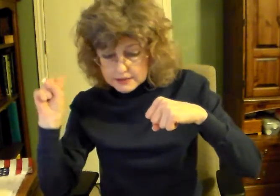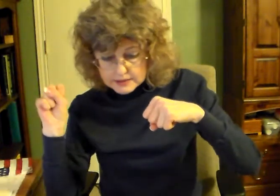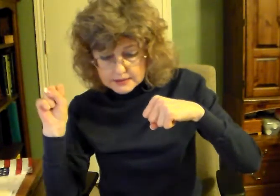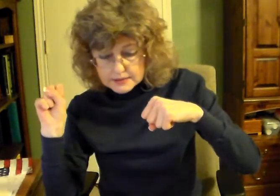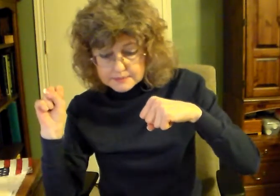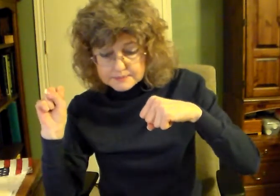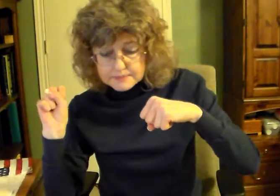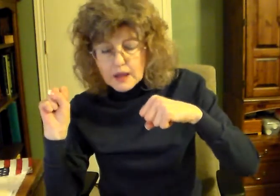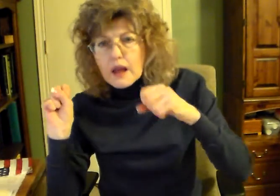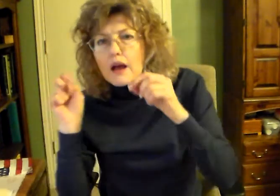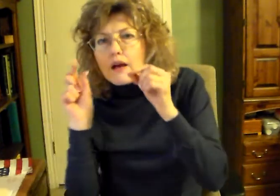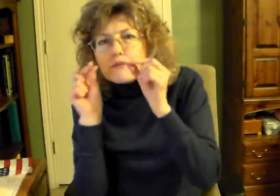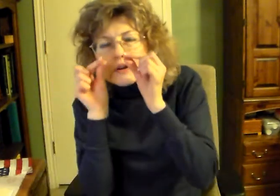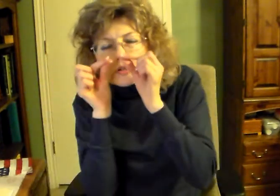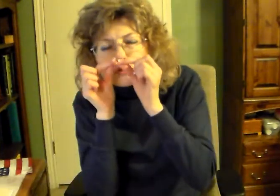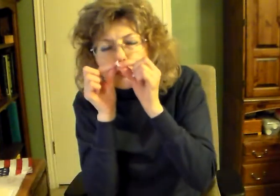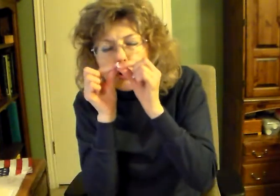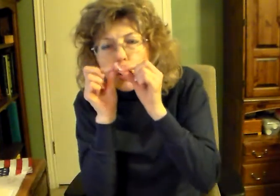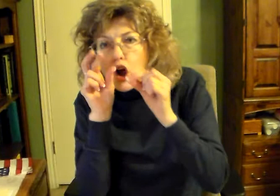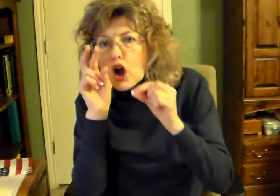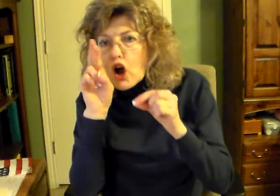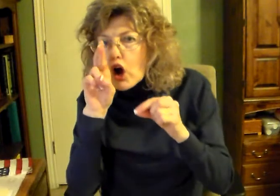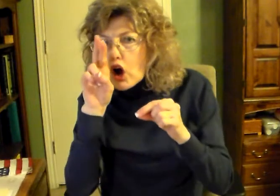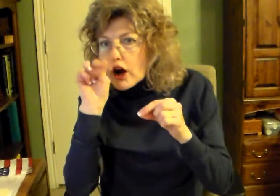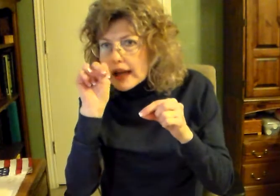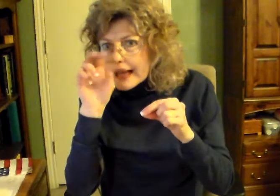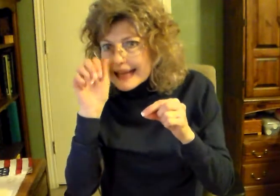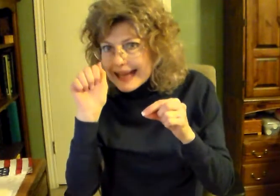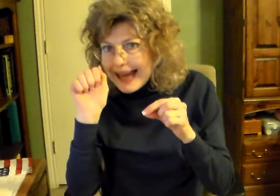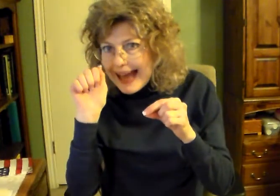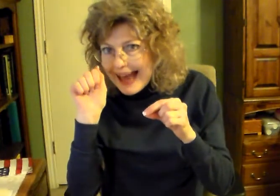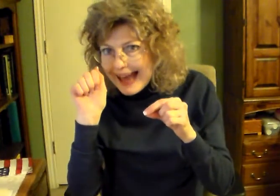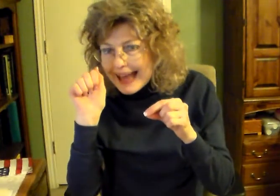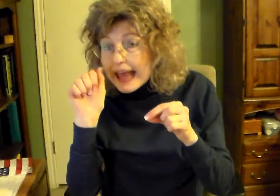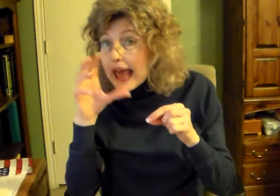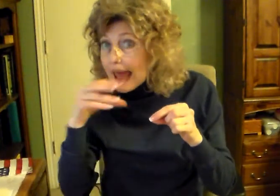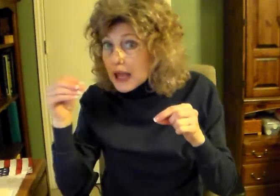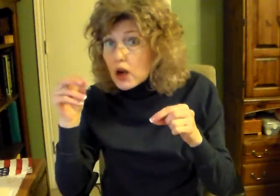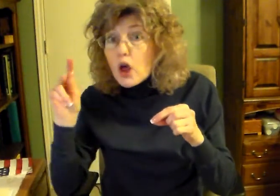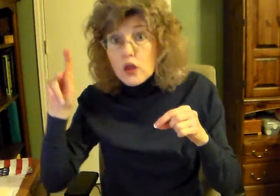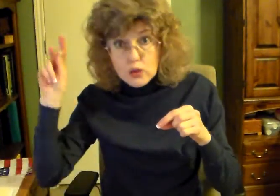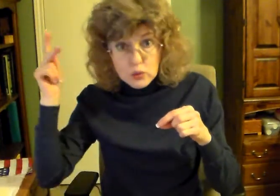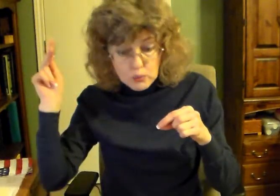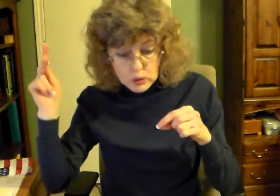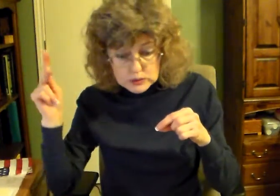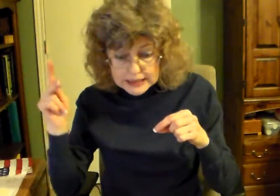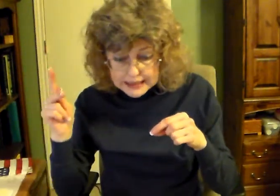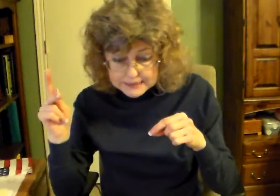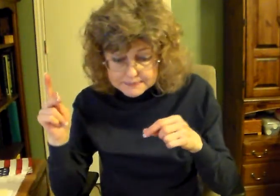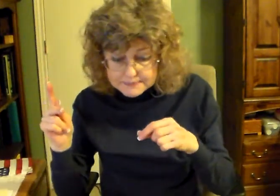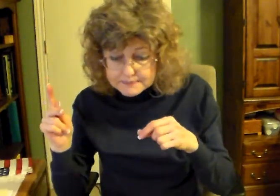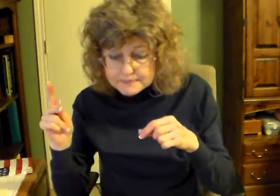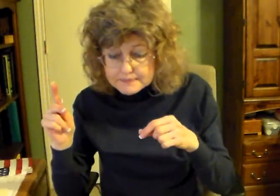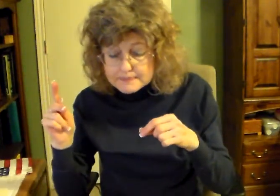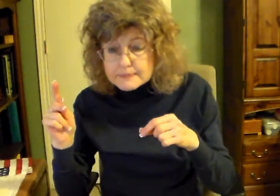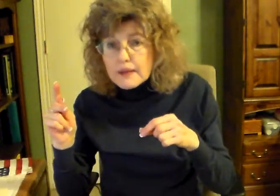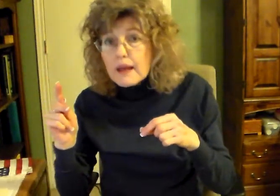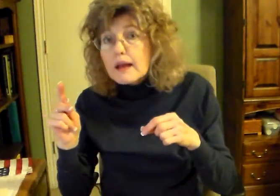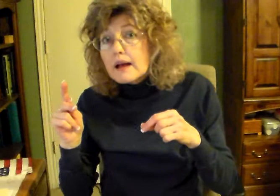Ribosomes are small particles of RNA and protein found throughout cytoplasm. They produce proteins by following coded instructions that come from